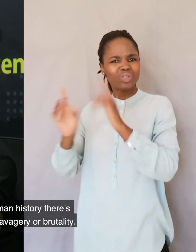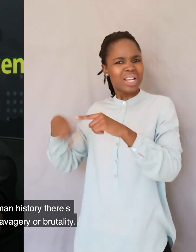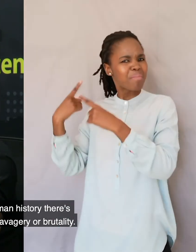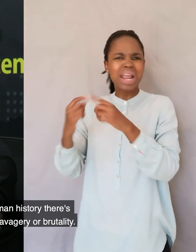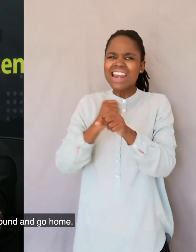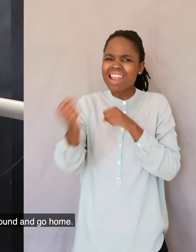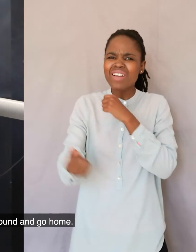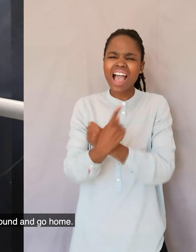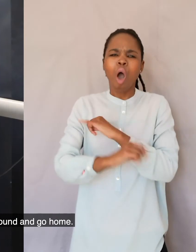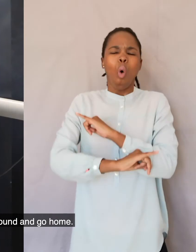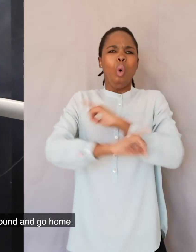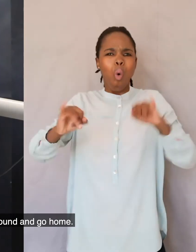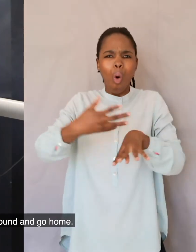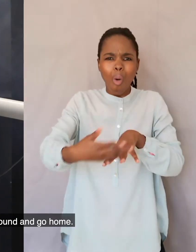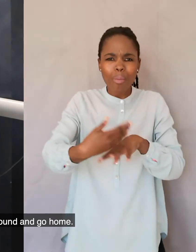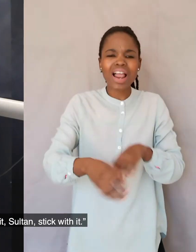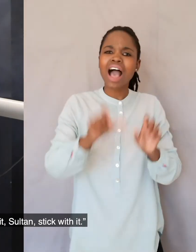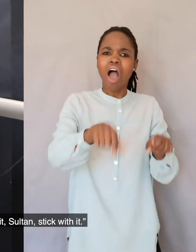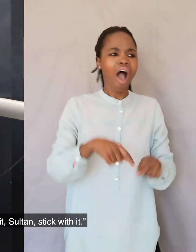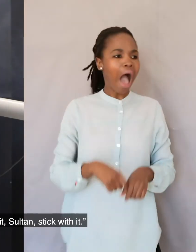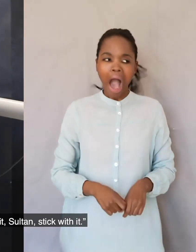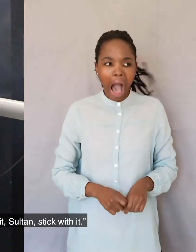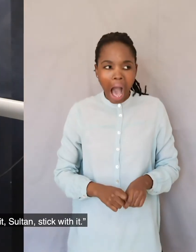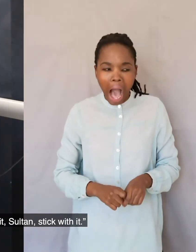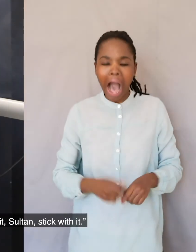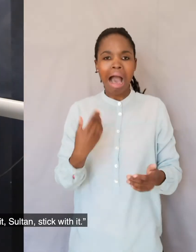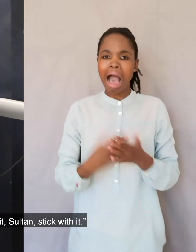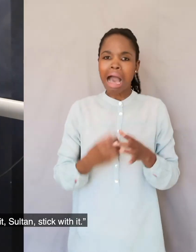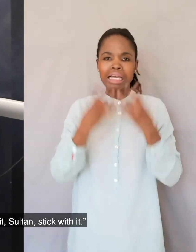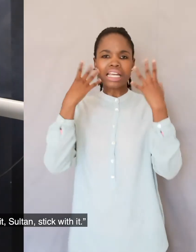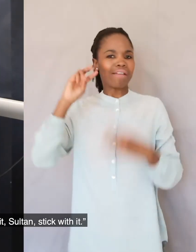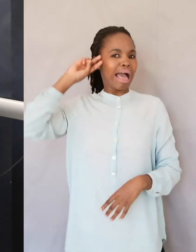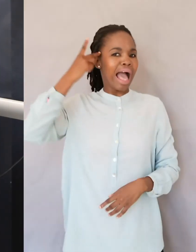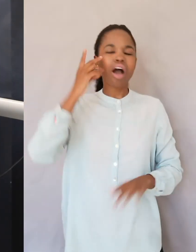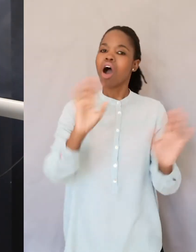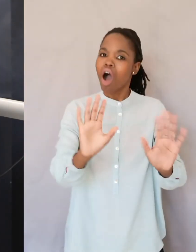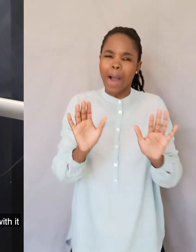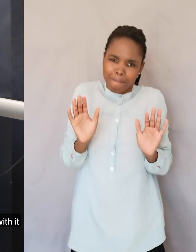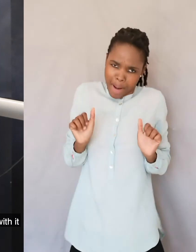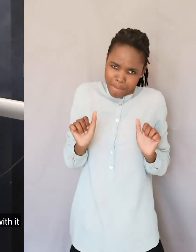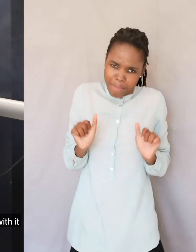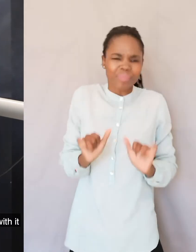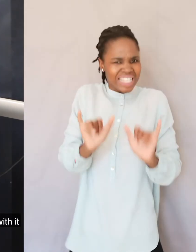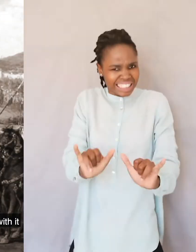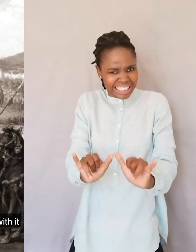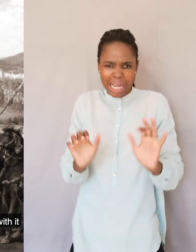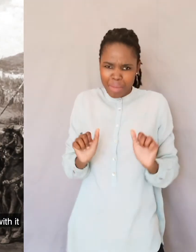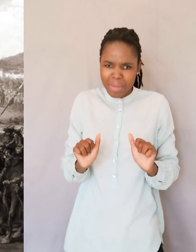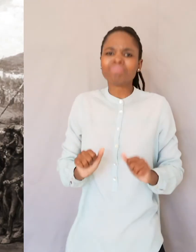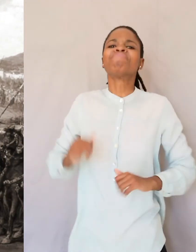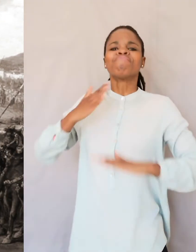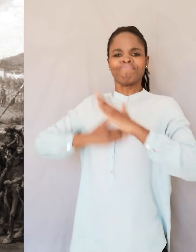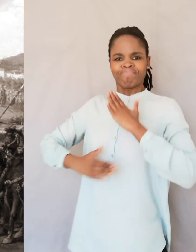savagery or brutality. Mehmet wanted to turn around and go home. They had to say, listen, stick with it, Sultan, stick with it. And so he stuck with